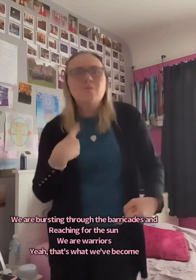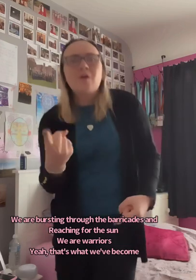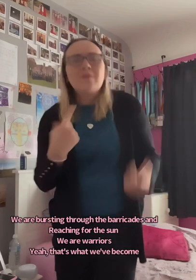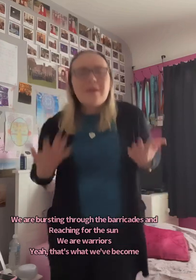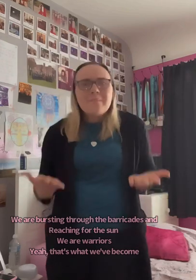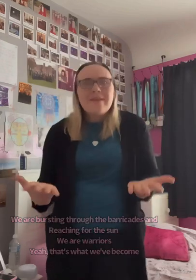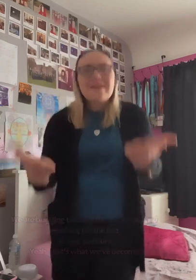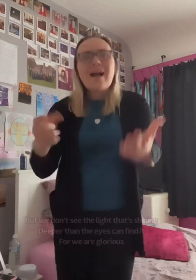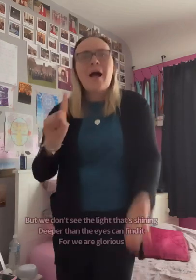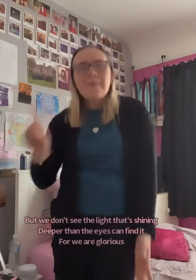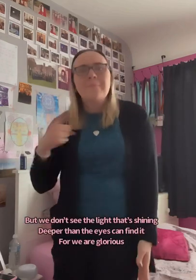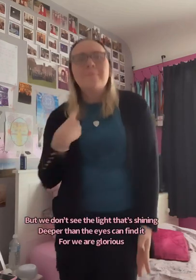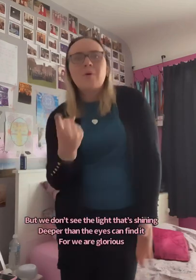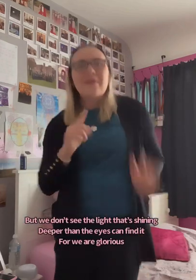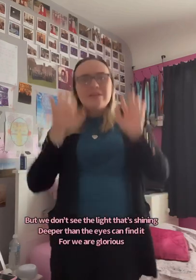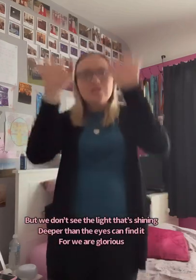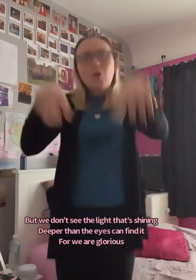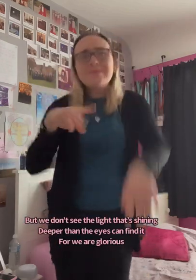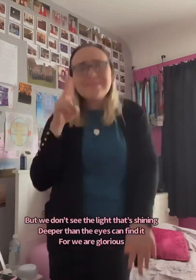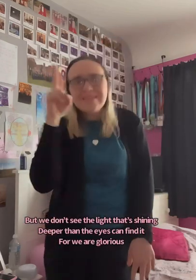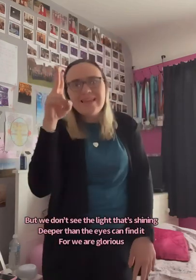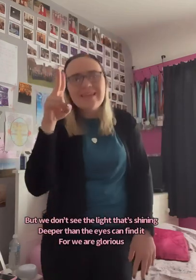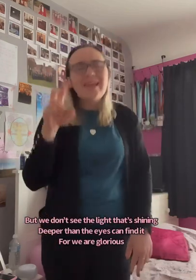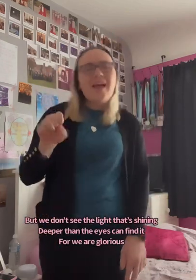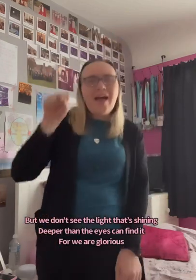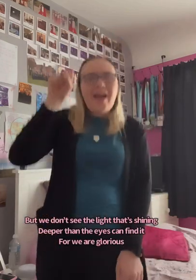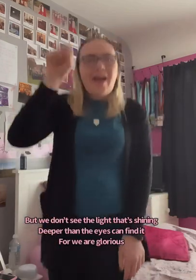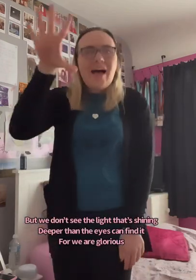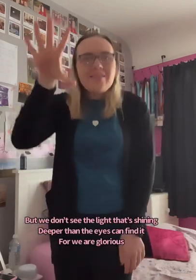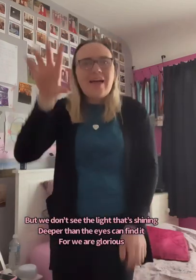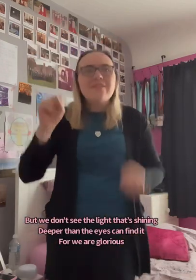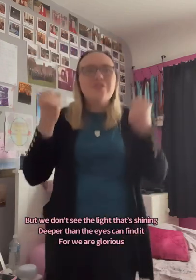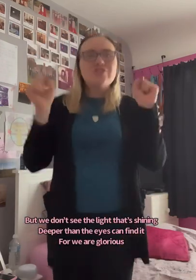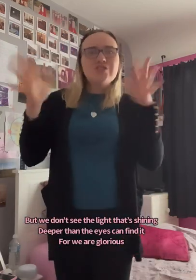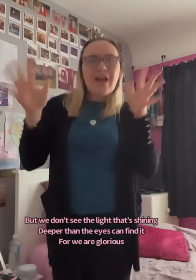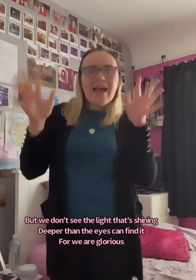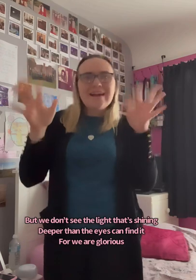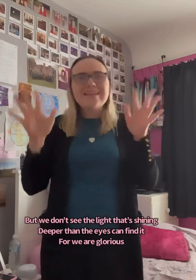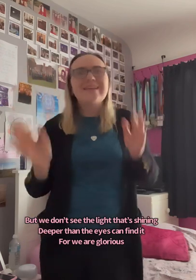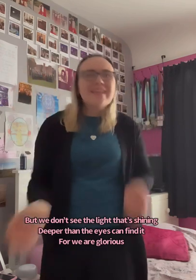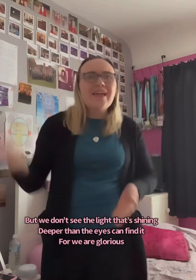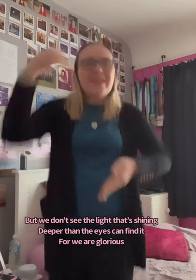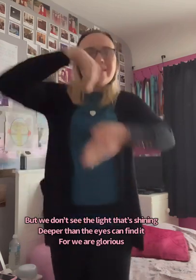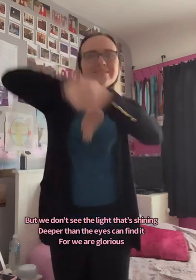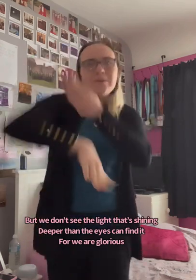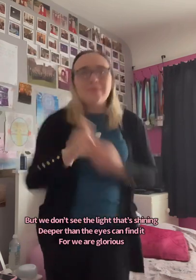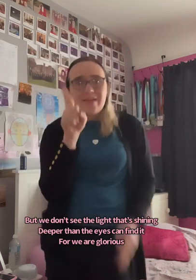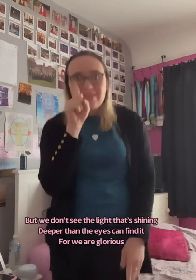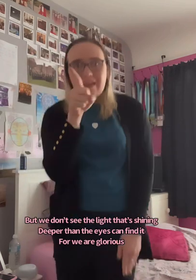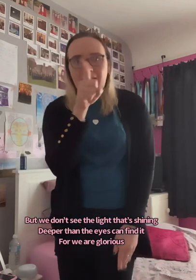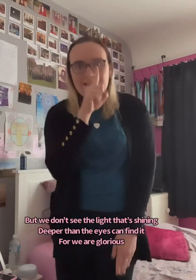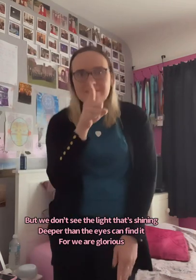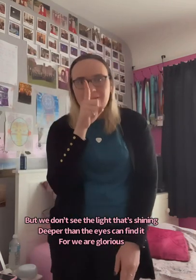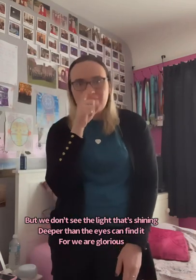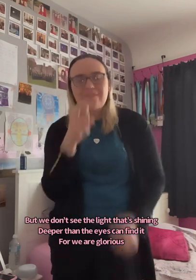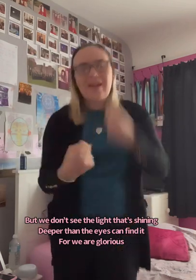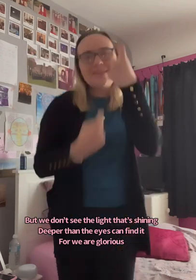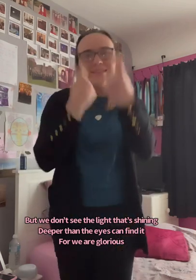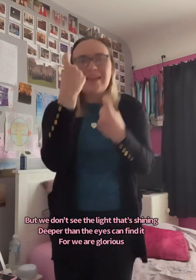what we've become. But we don't see the light that's shining. It's deeper than the eyes can find